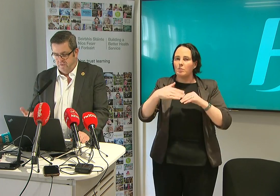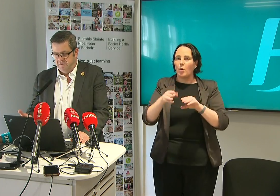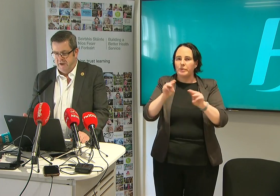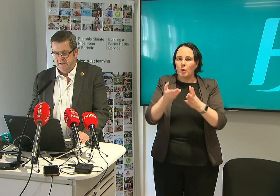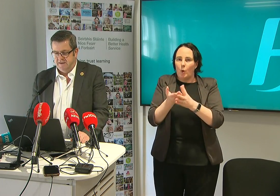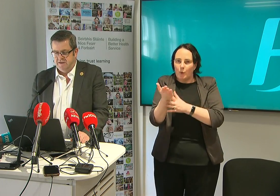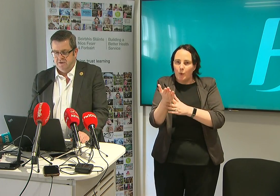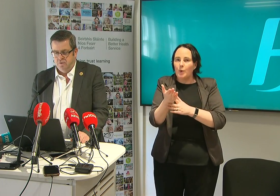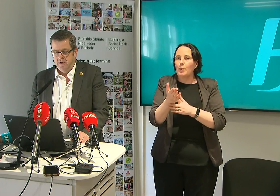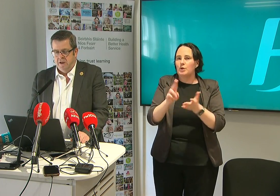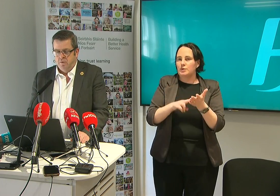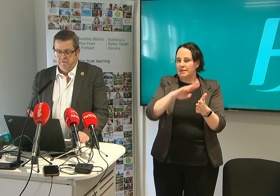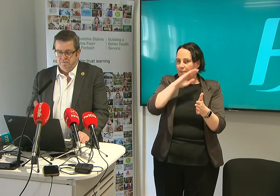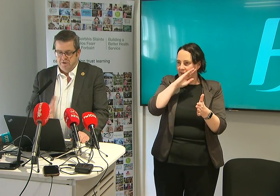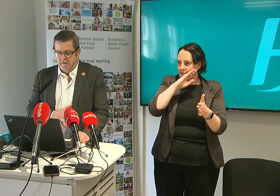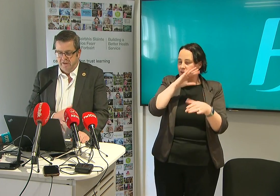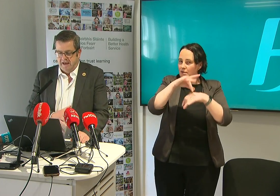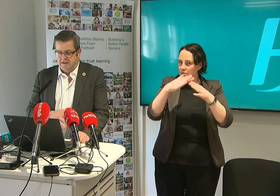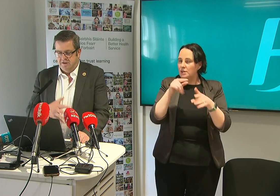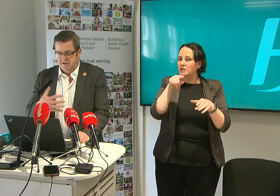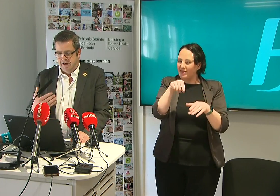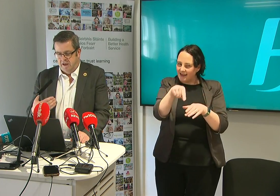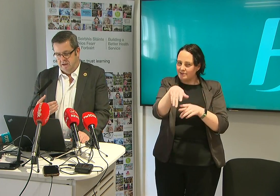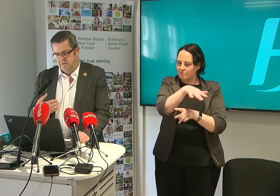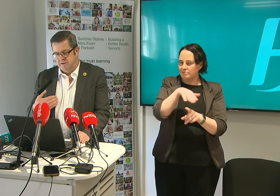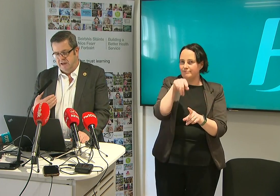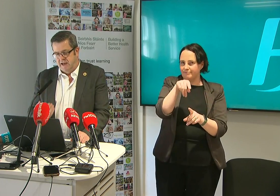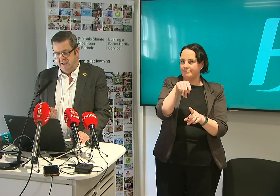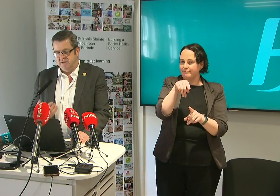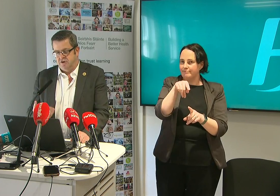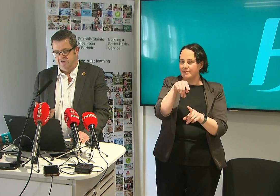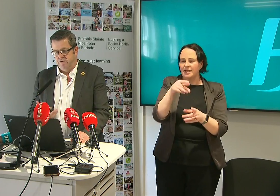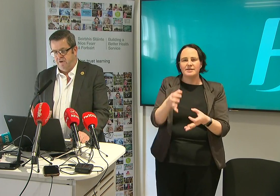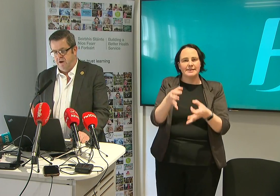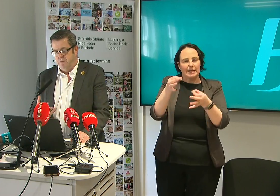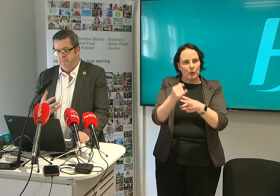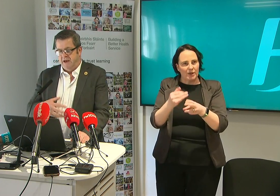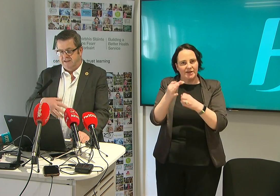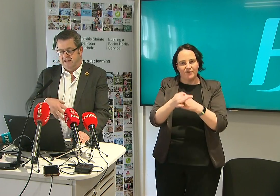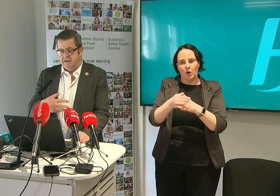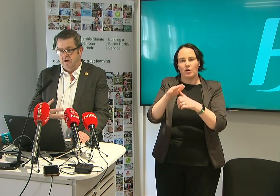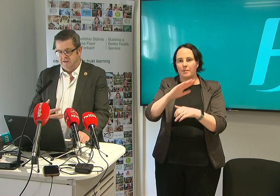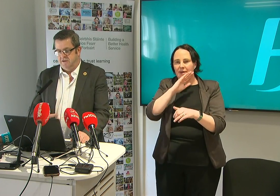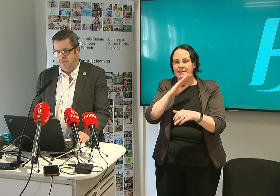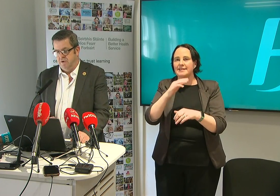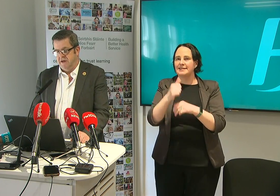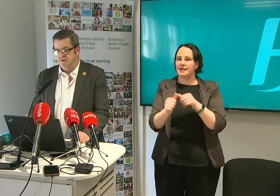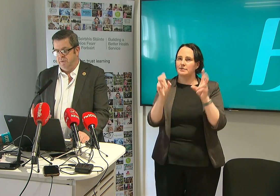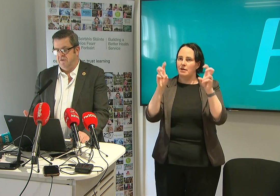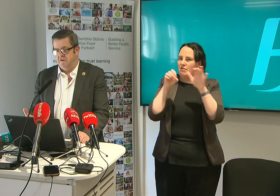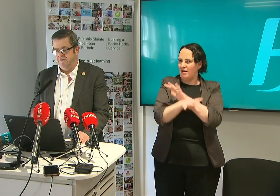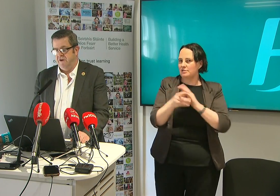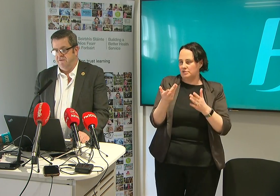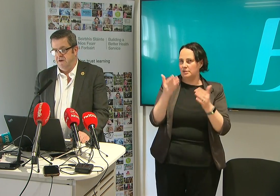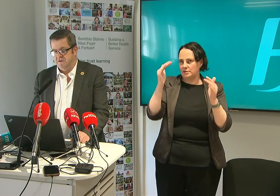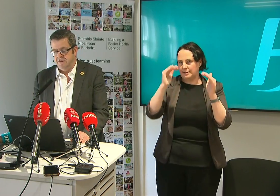through those beds. So we've gotten that delayed transfer of care bed days lost number down to